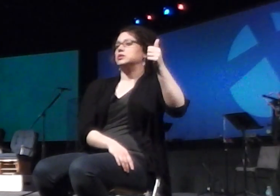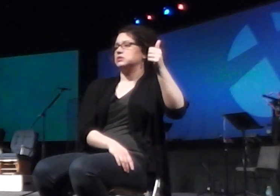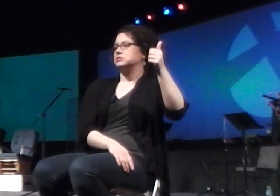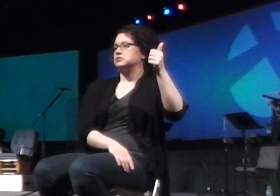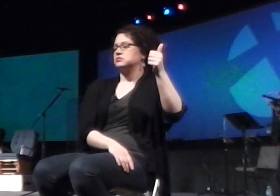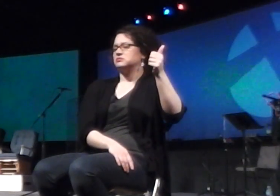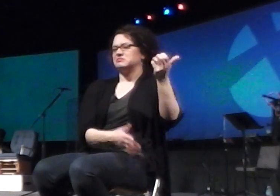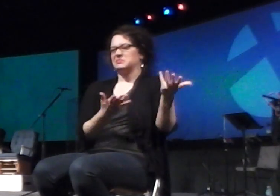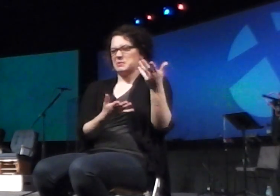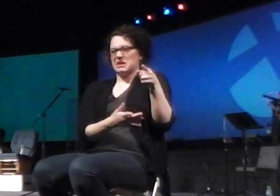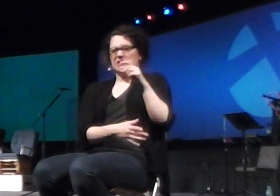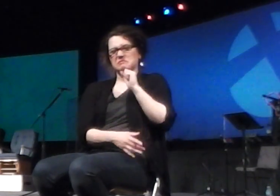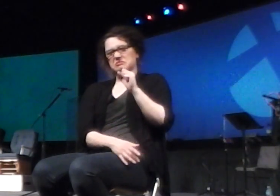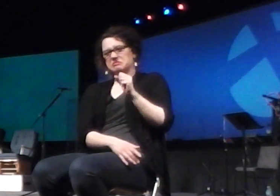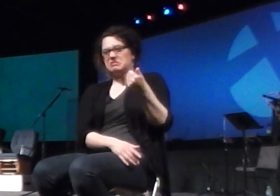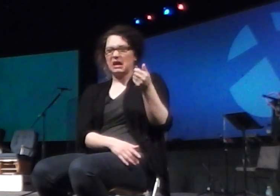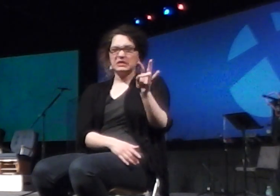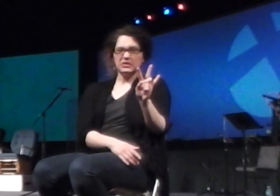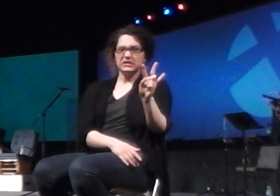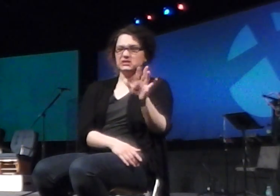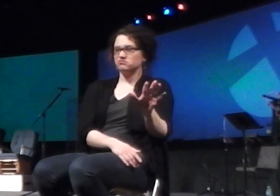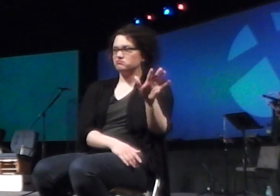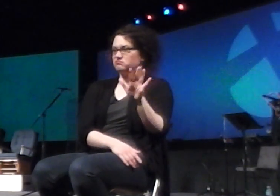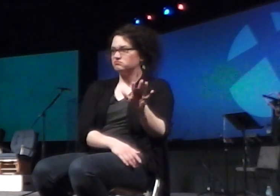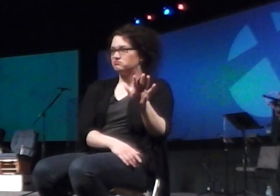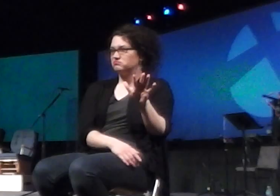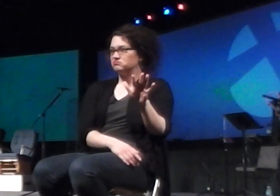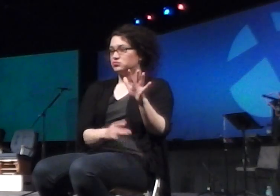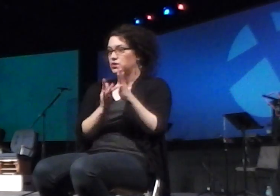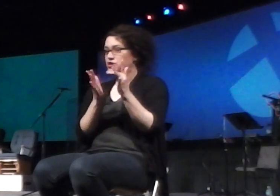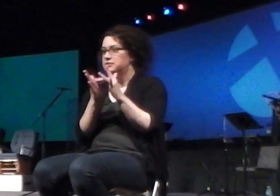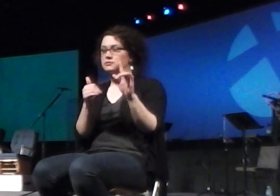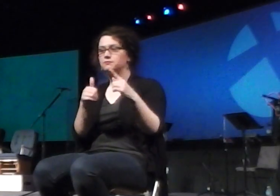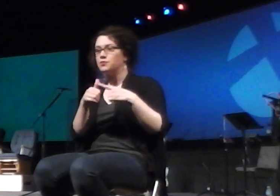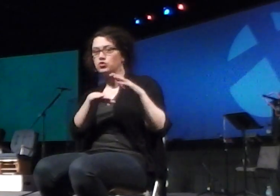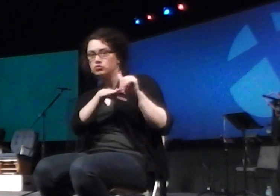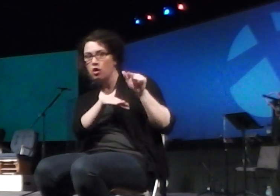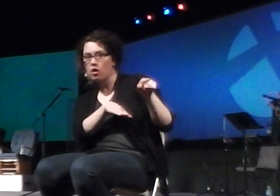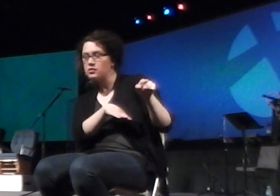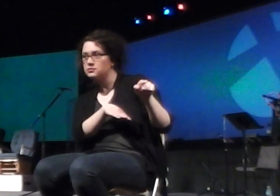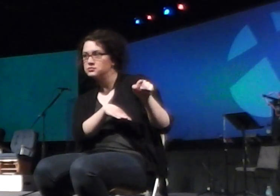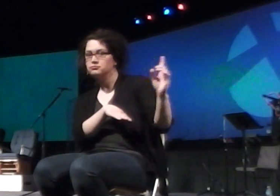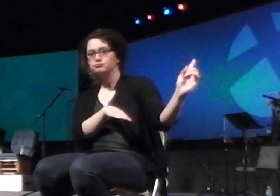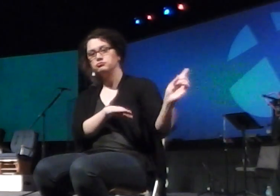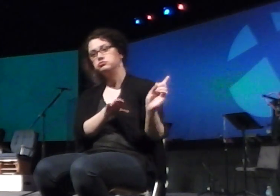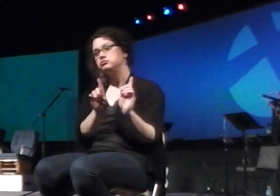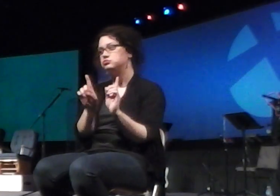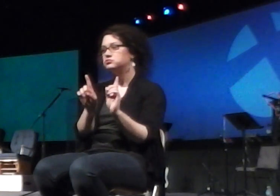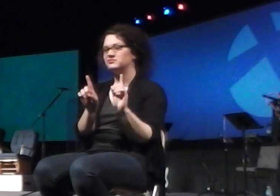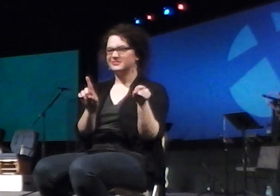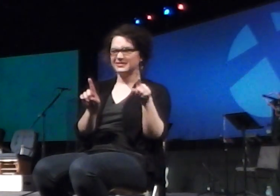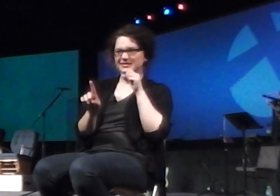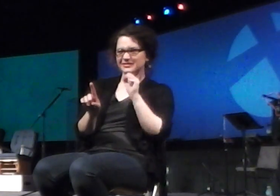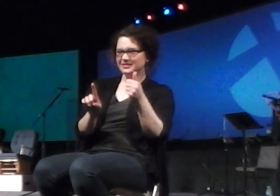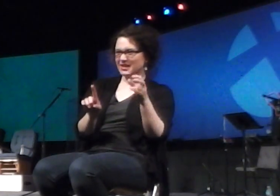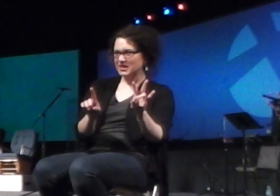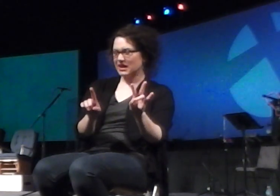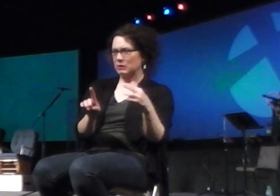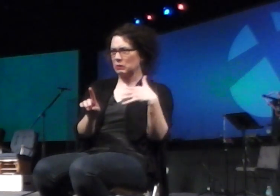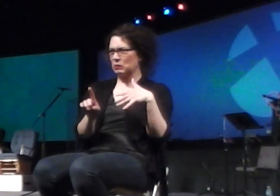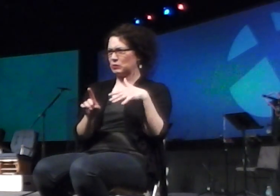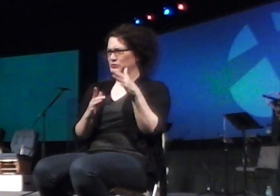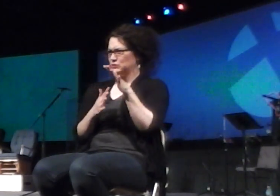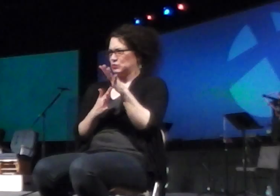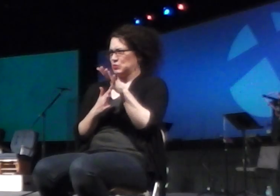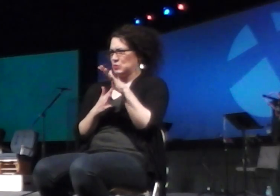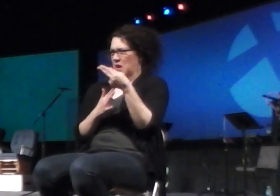was probably somewhere around 17 years old when Jesus first called him and when he began to follow Jesus. So like a junior in high